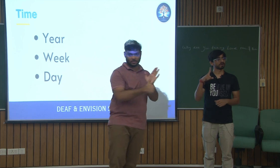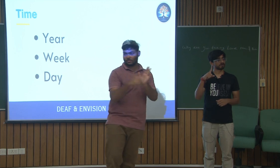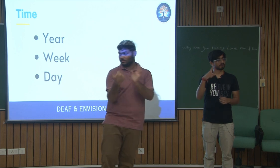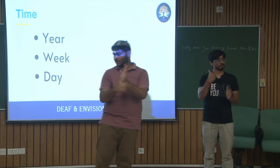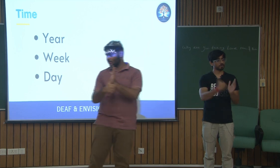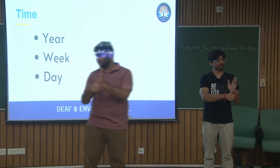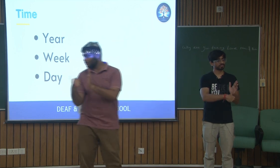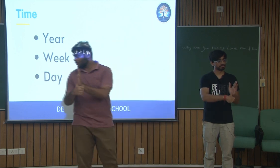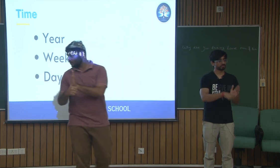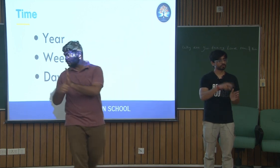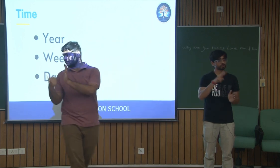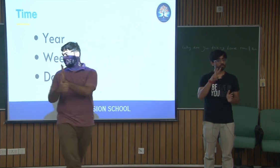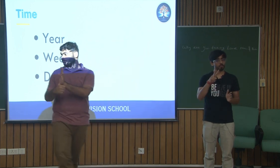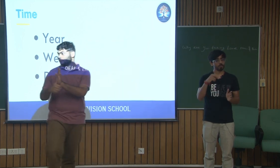1, 2,